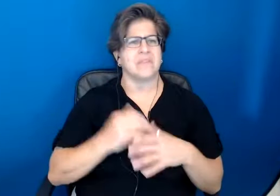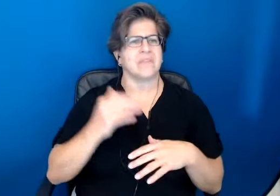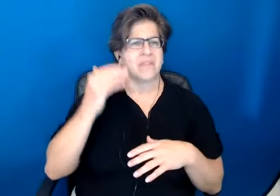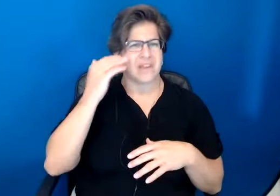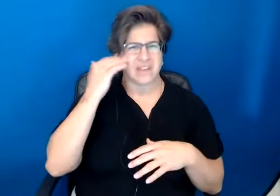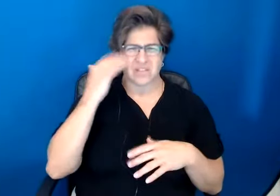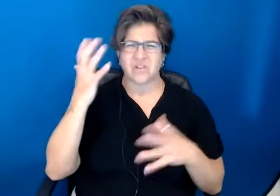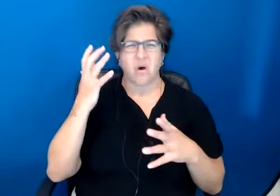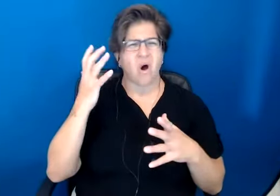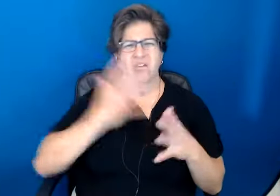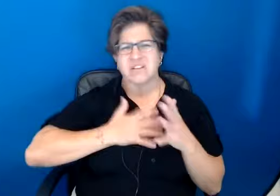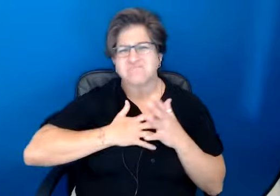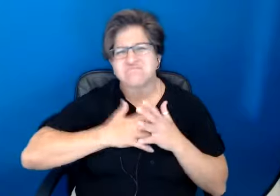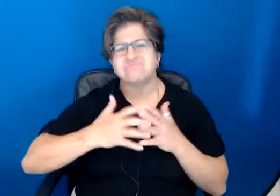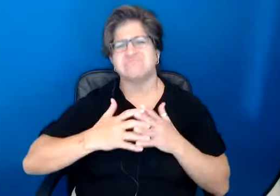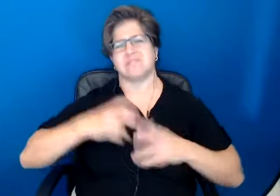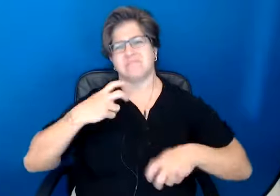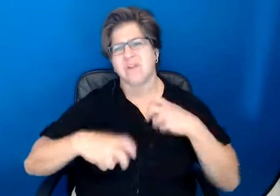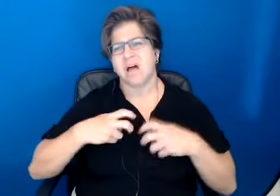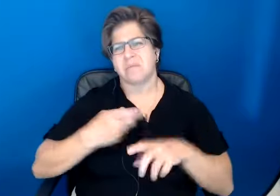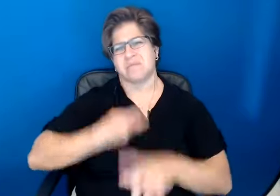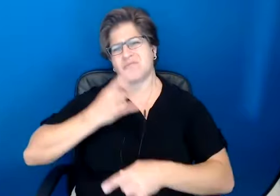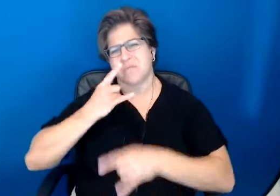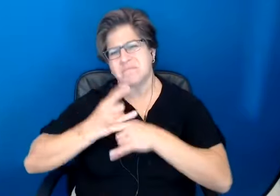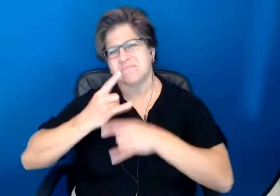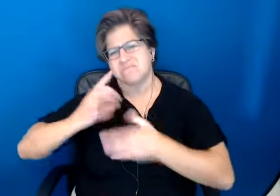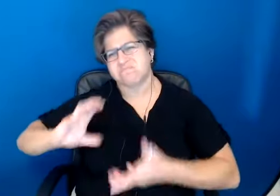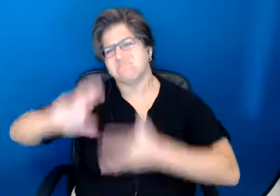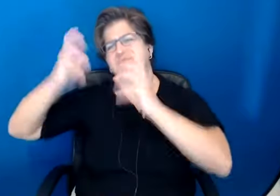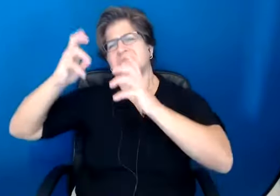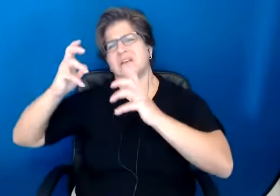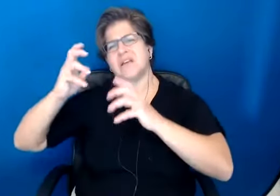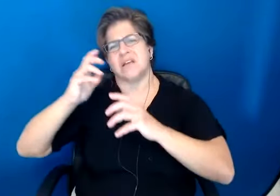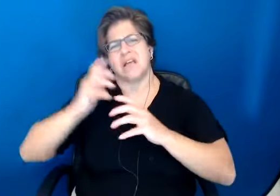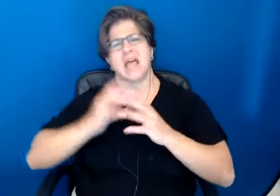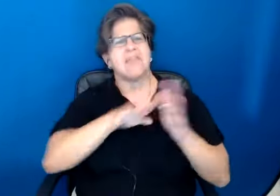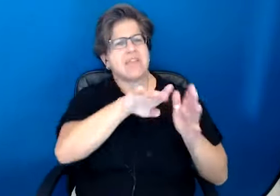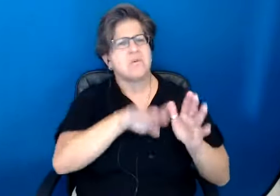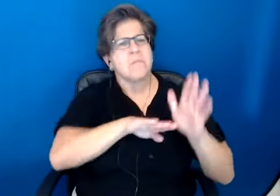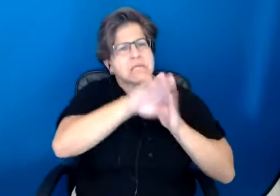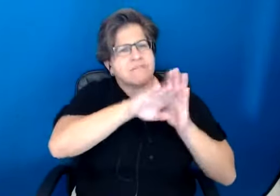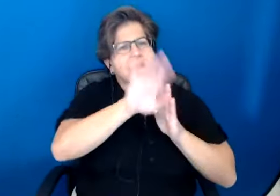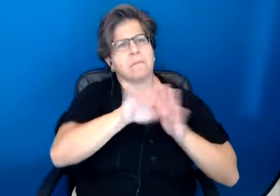so inspired by Mary Perrell and Rick. You know, I want you to sponsor me now.